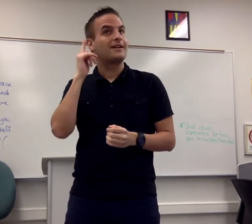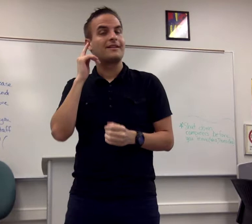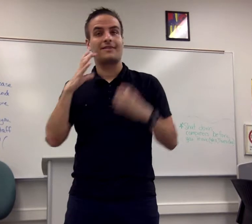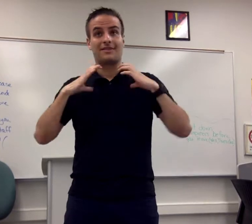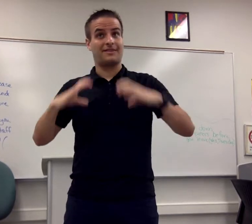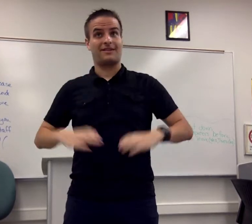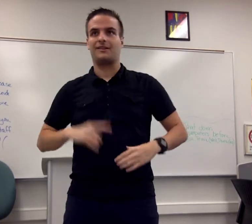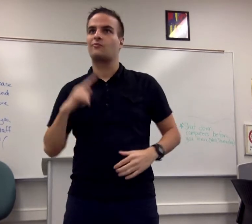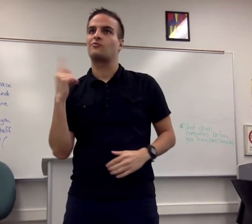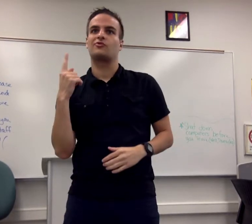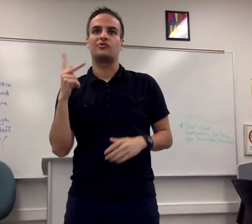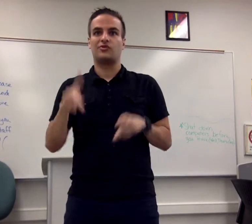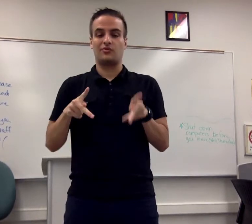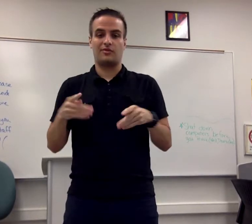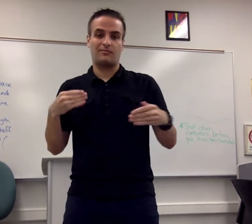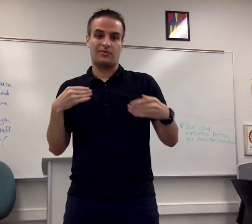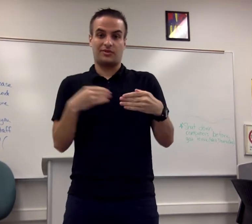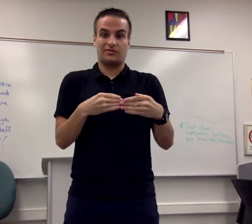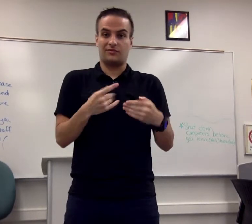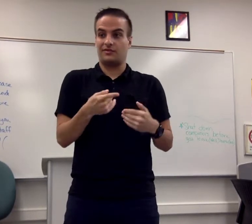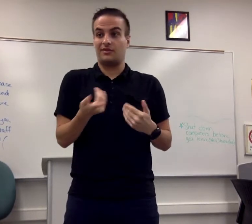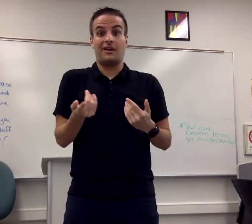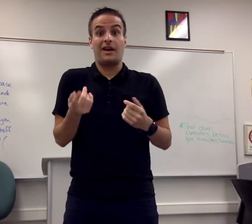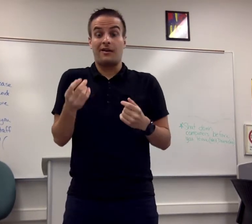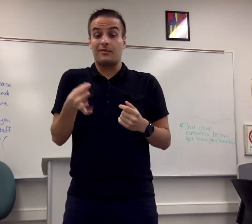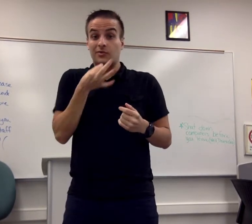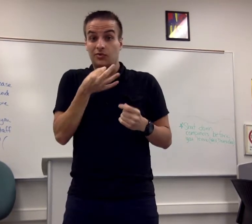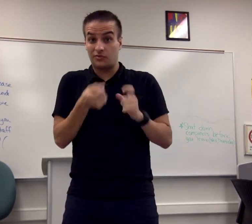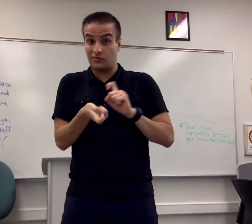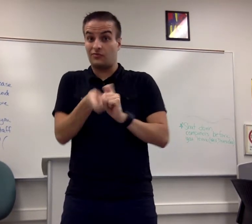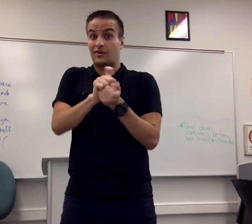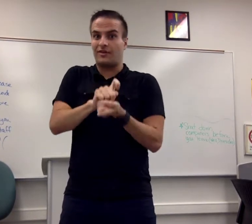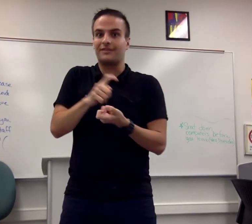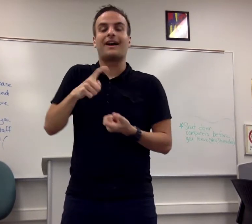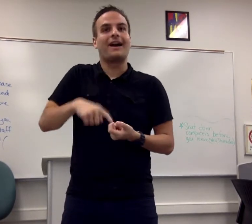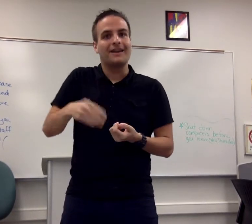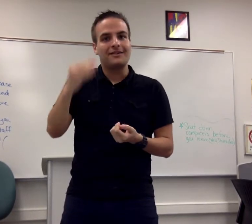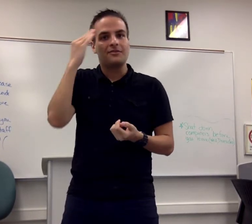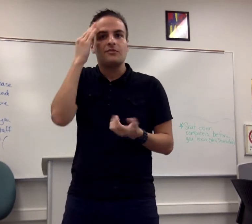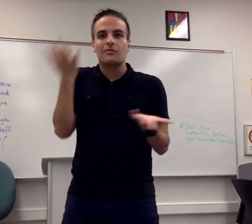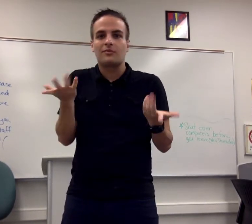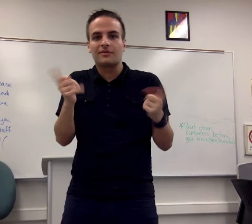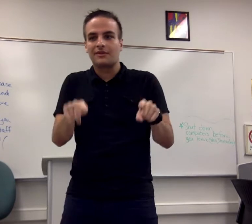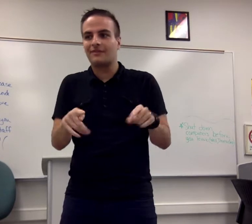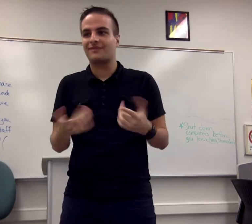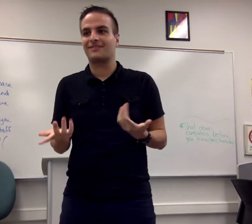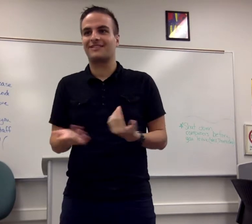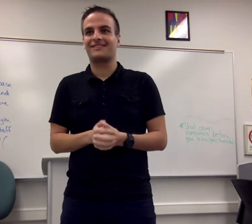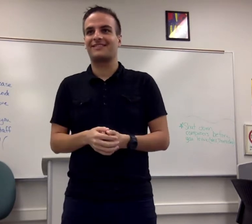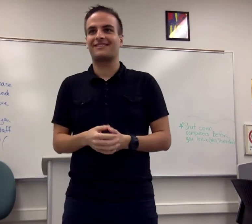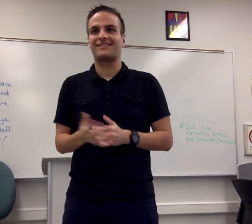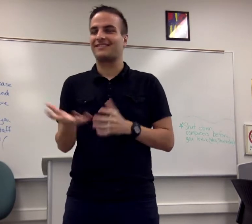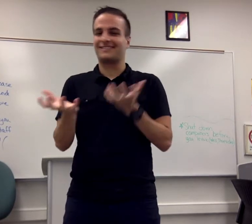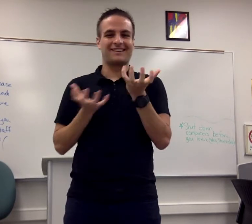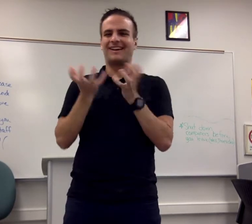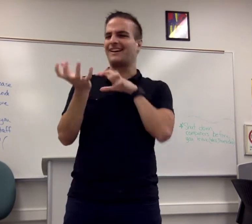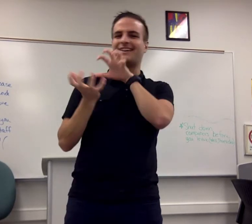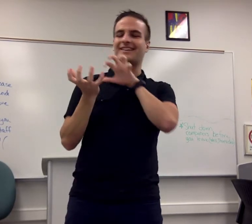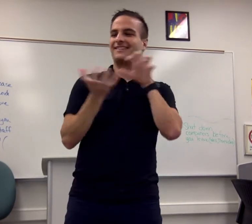and I'm like, soon we're going to be switching. I don't understand what's going on. You're really sleepy? I couldn't. I was